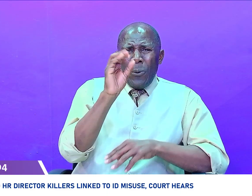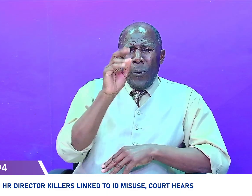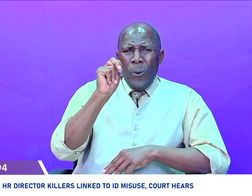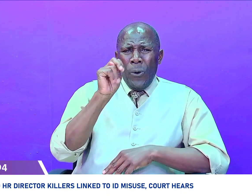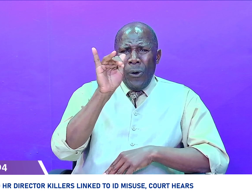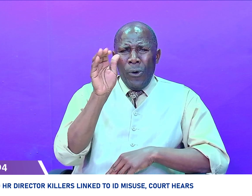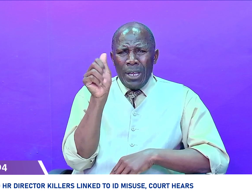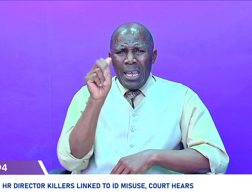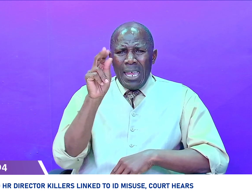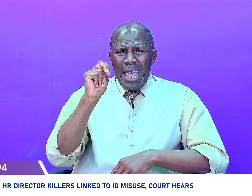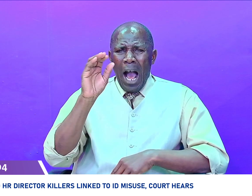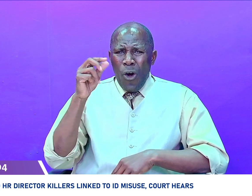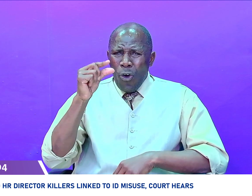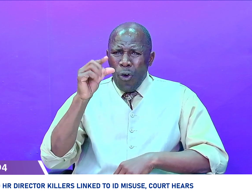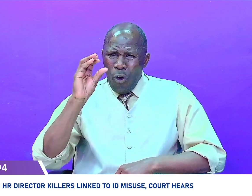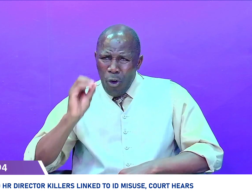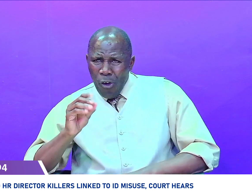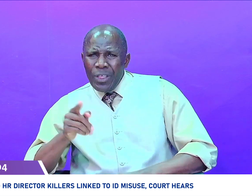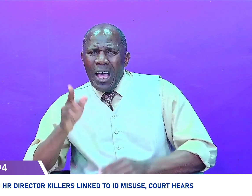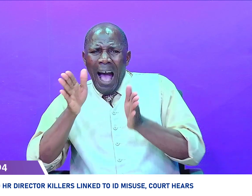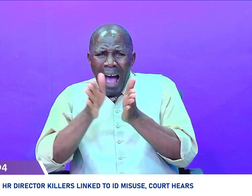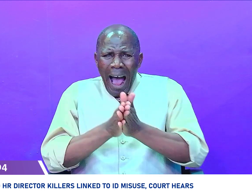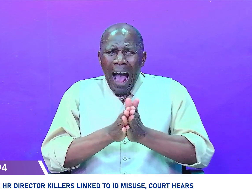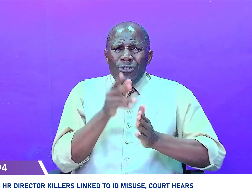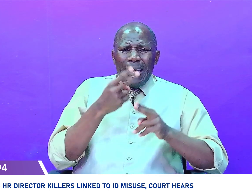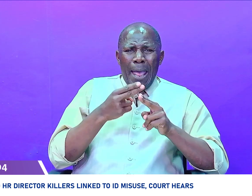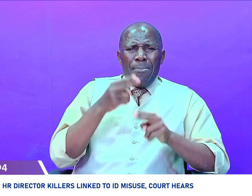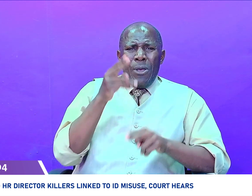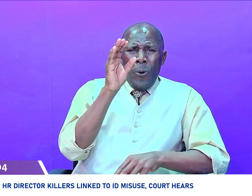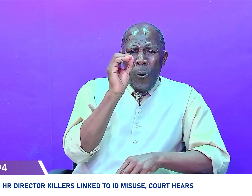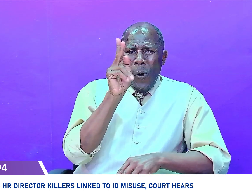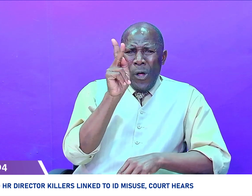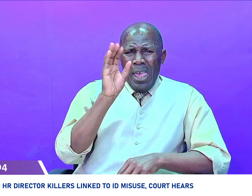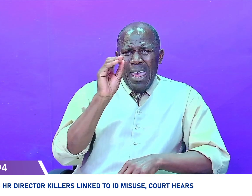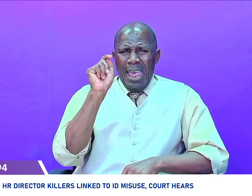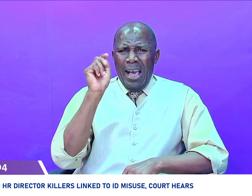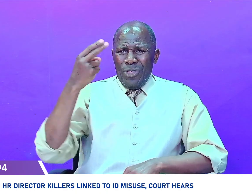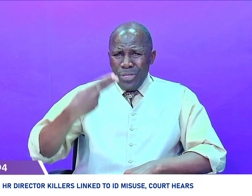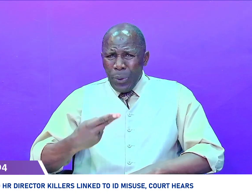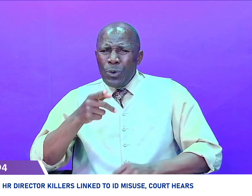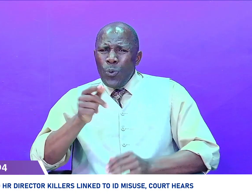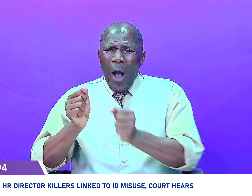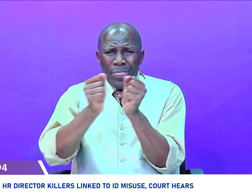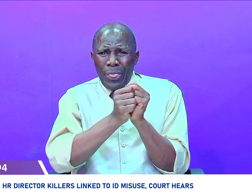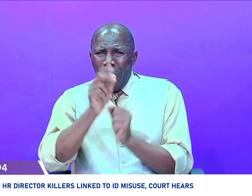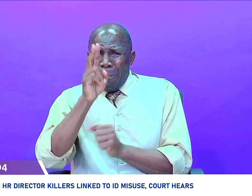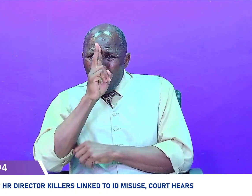Samuel Onyango Ongweso, and Victor Ouma Okoth, with police